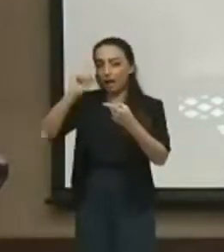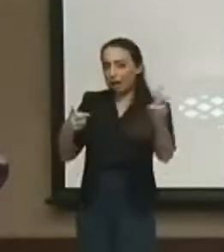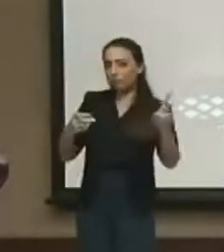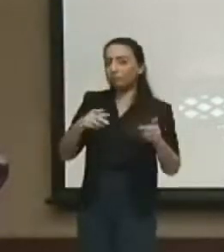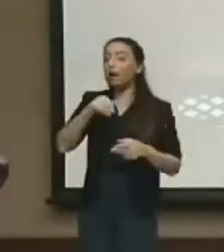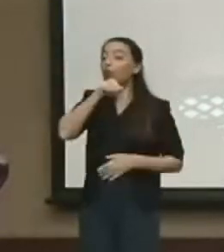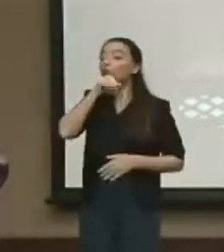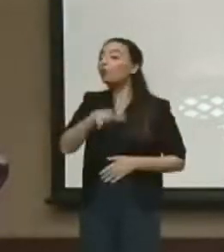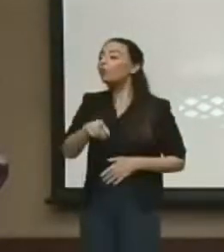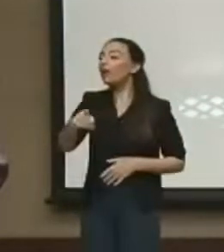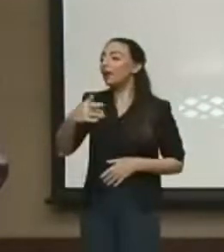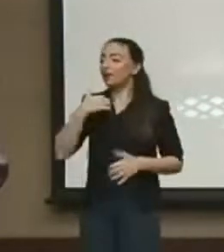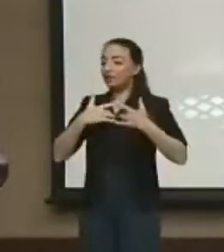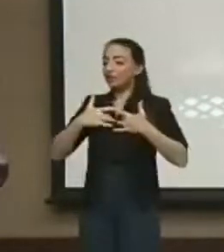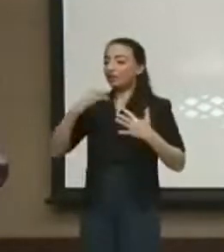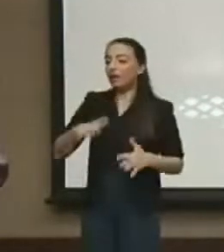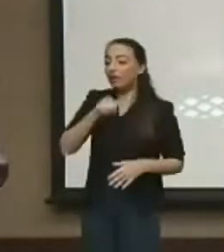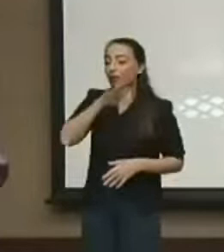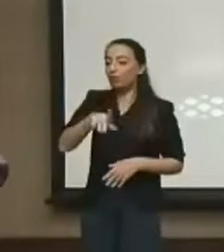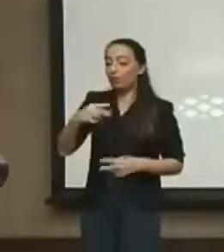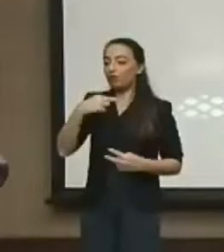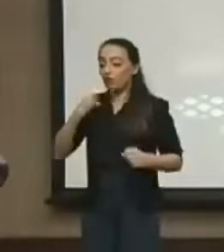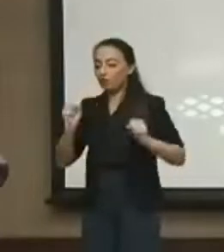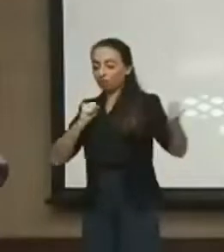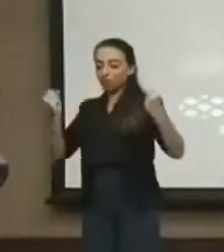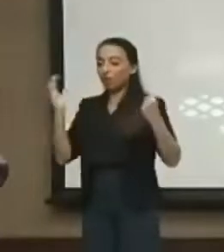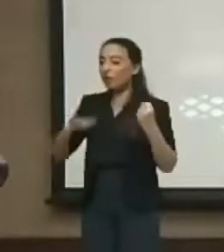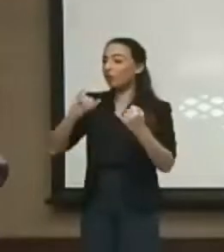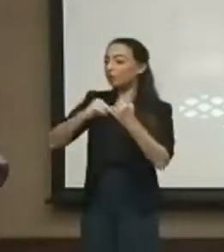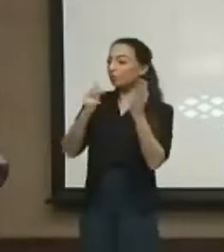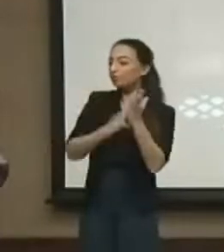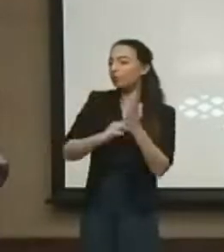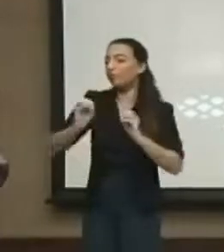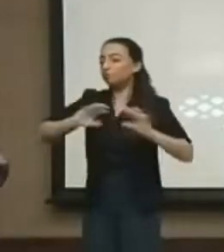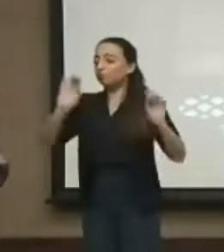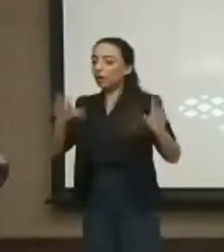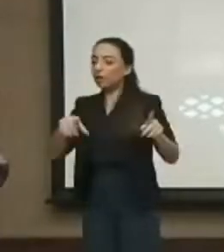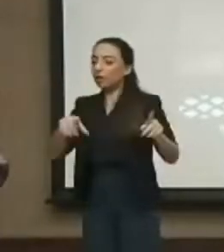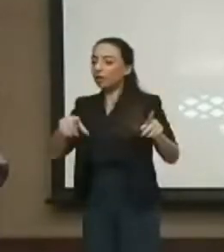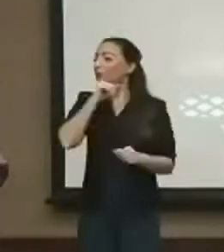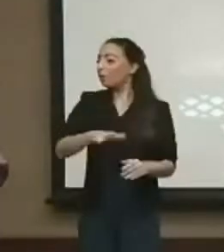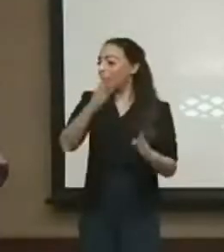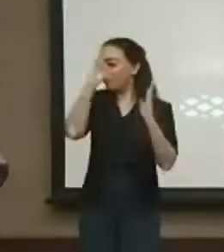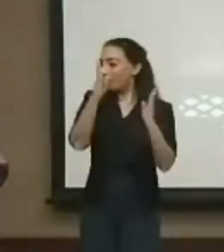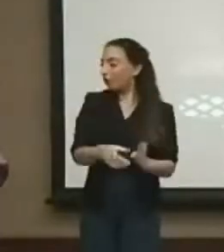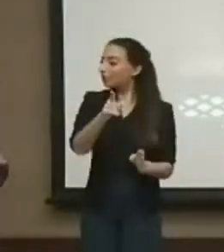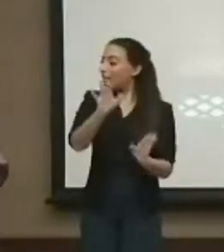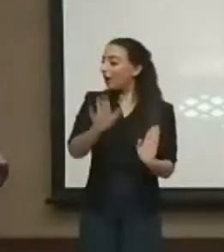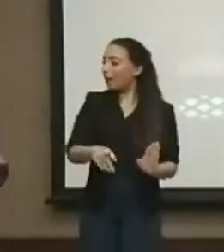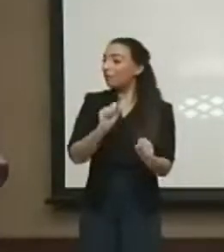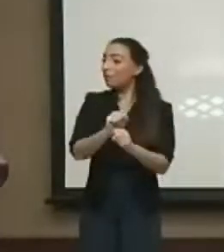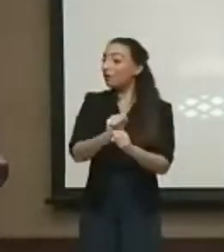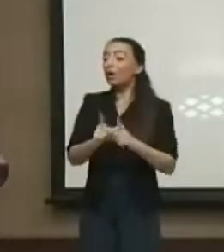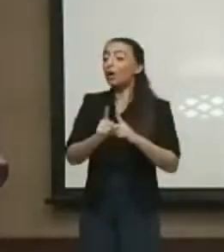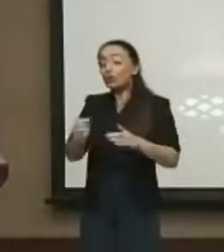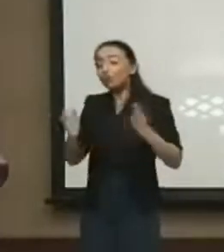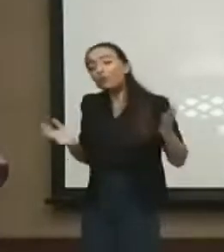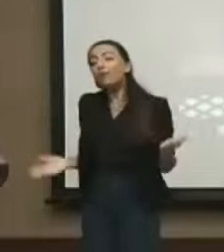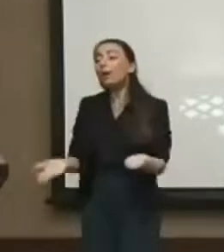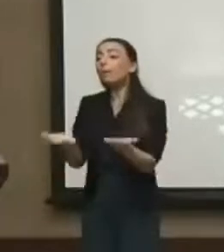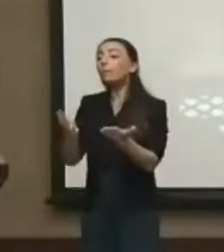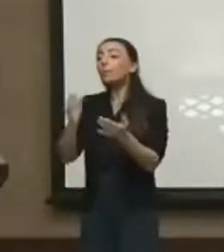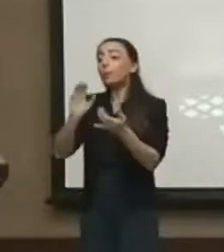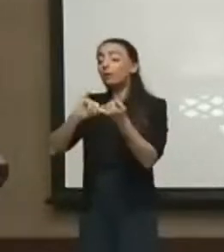your spunk, you've got your voices, you've got your social media, you've got everything for you. Do it, go for